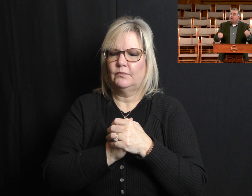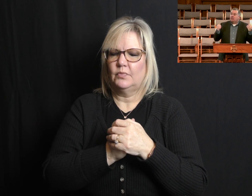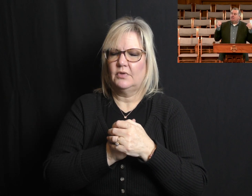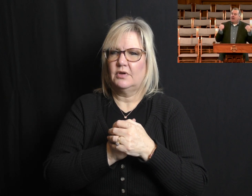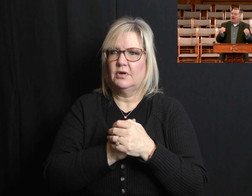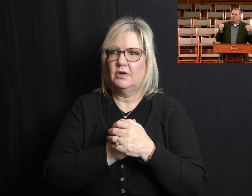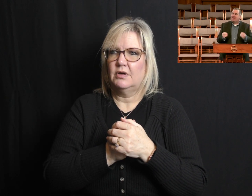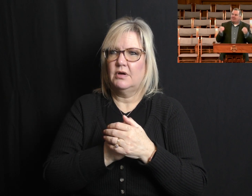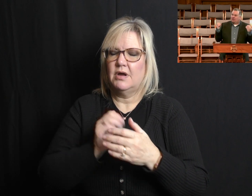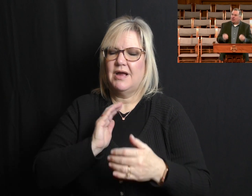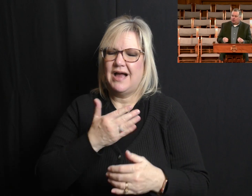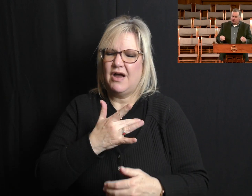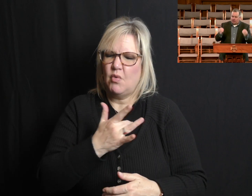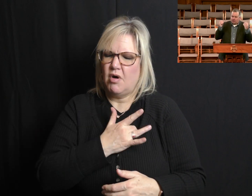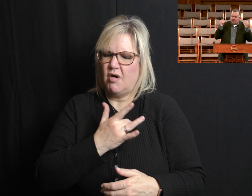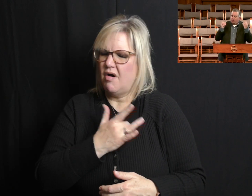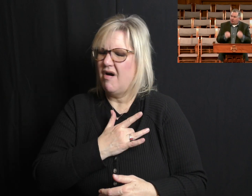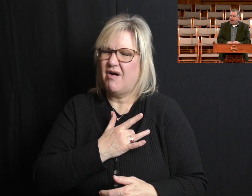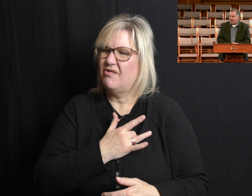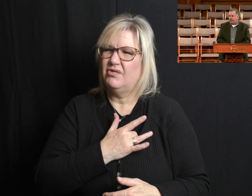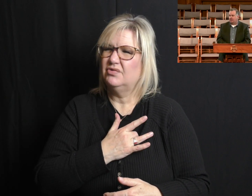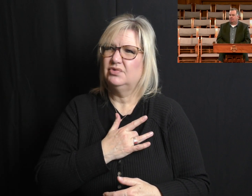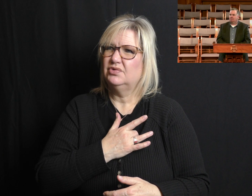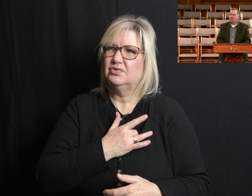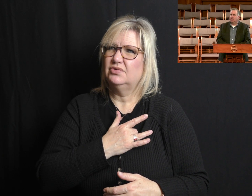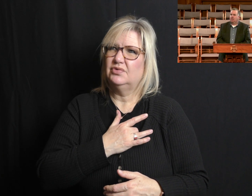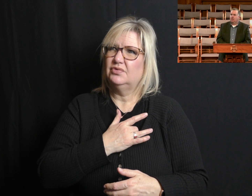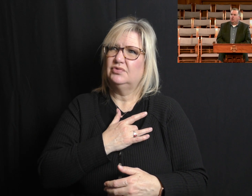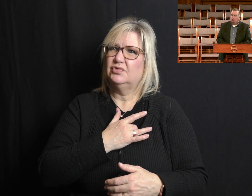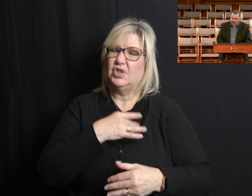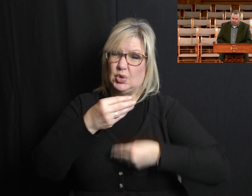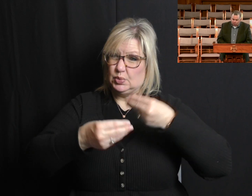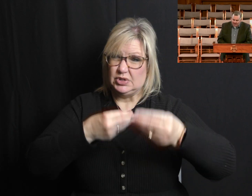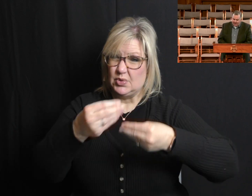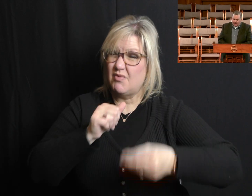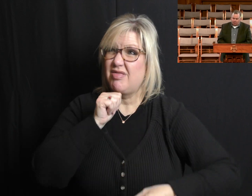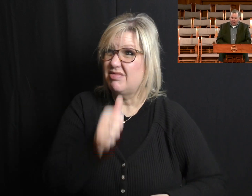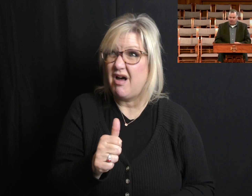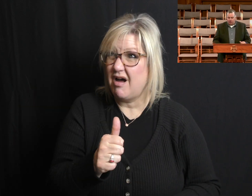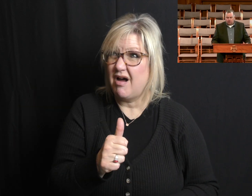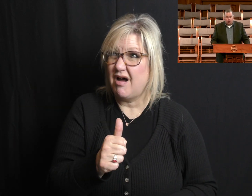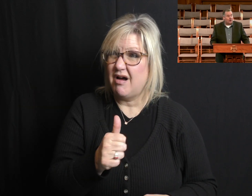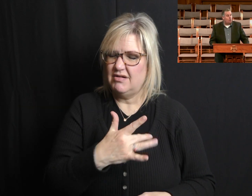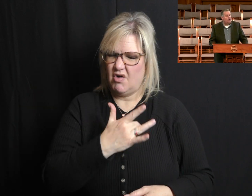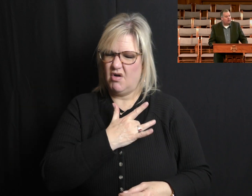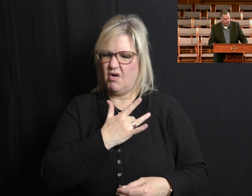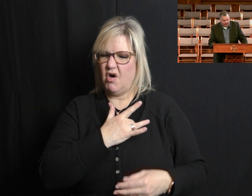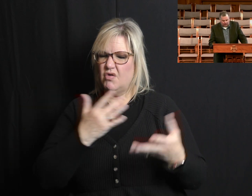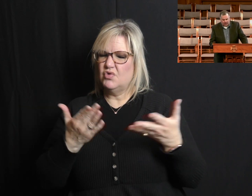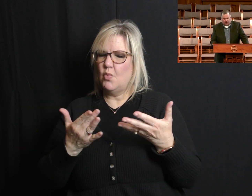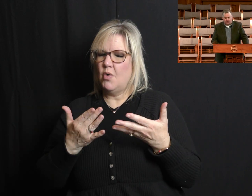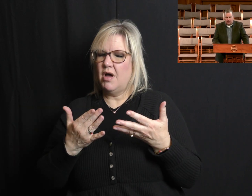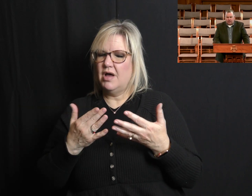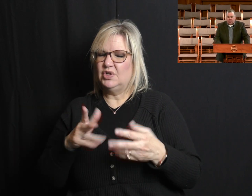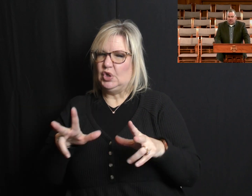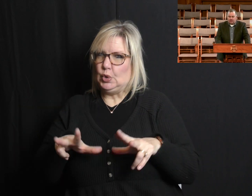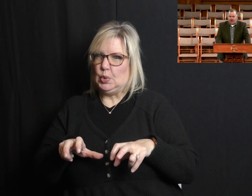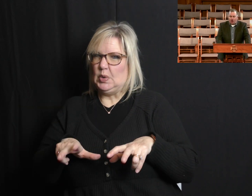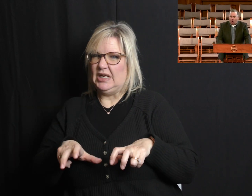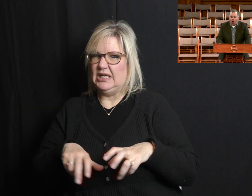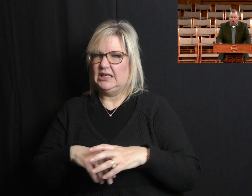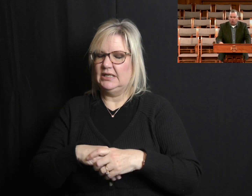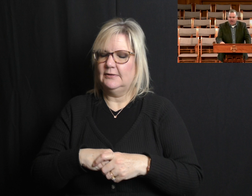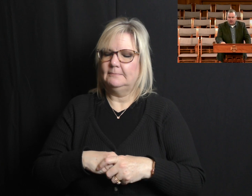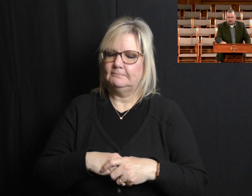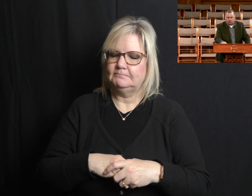hearts to not be generous but to be greedy. We read in Proverbs 21:26, they